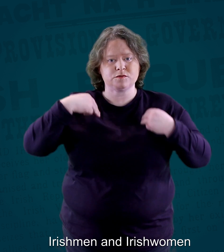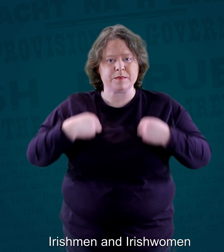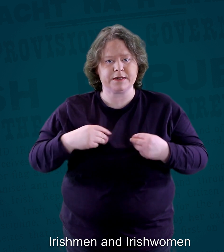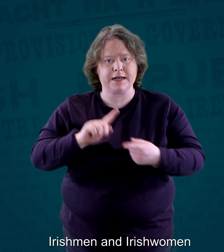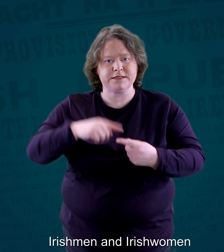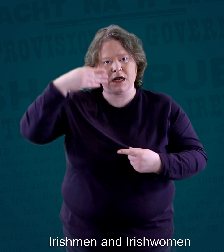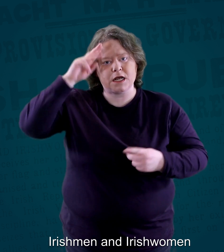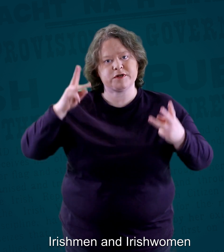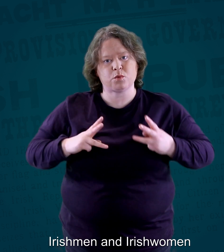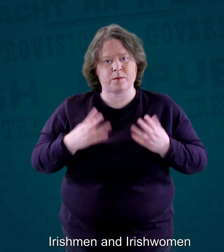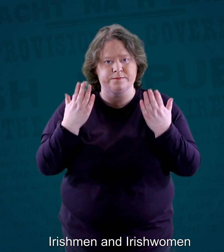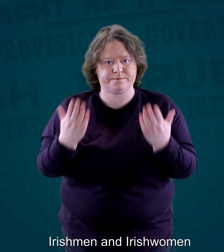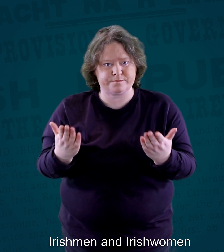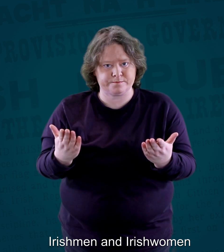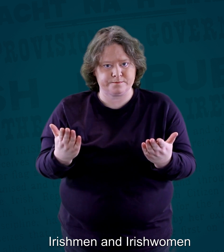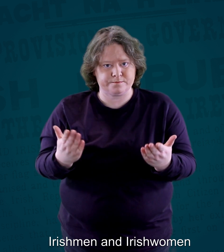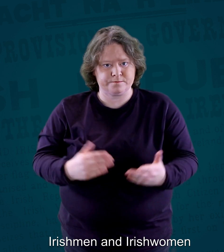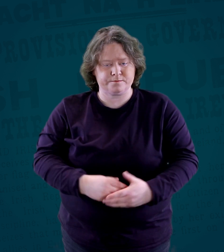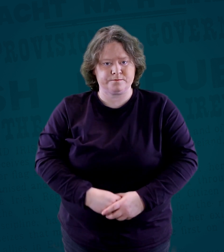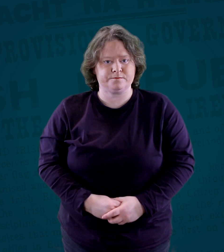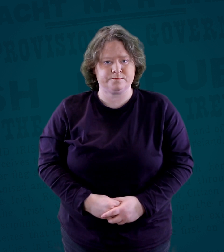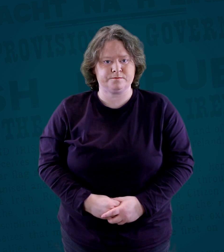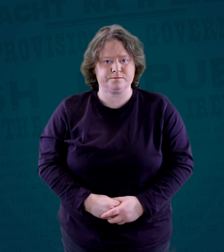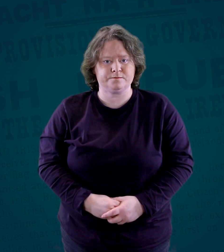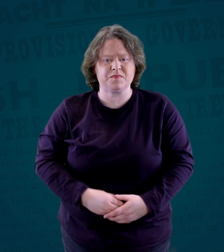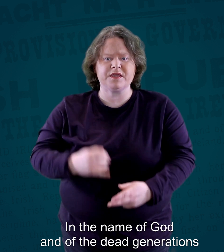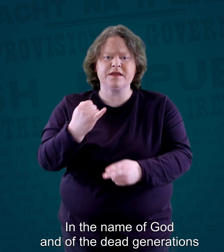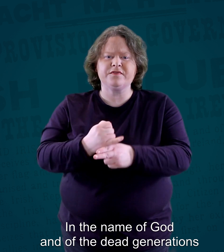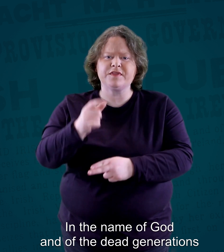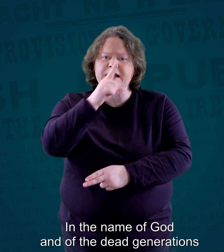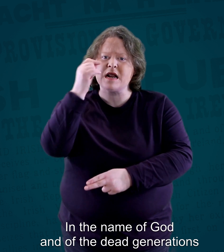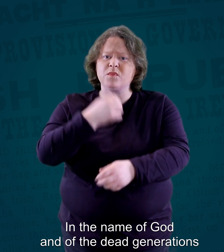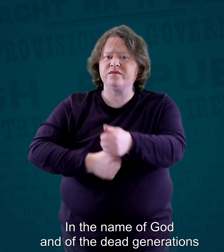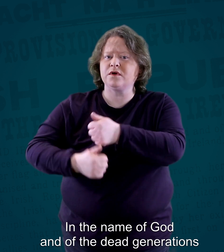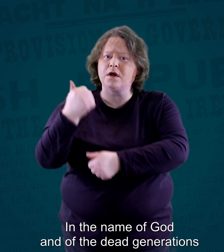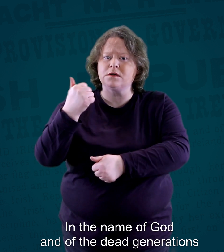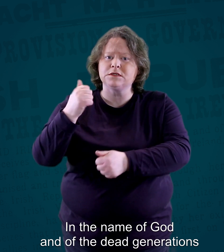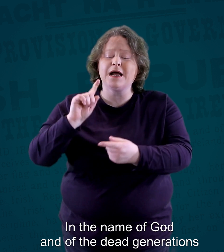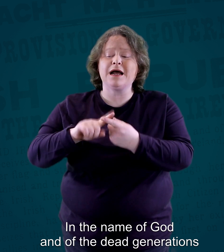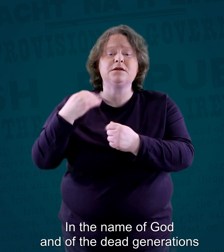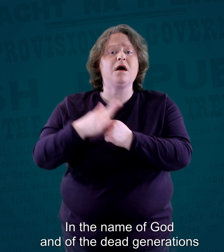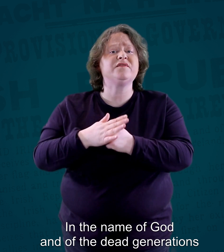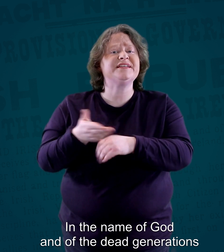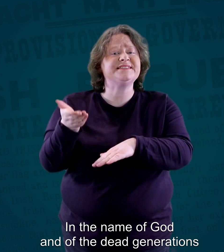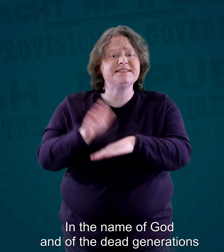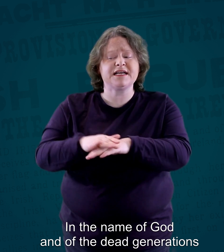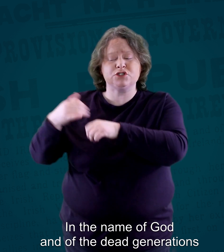Irishmen and Irishwomen, in the name of God and of the dead generations from which she receives her